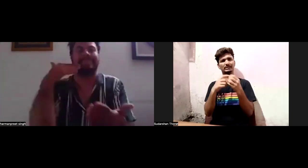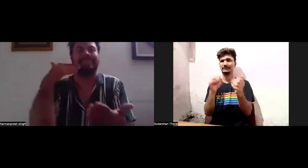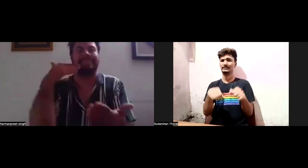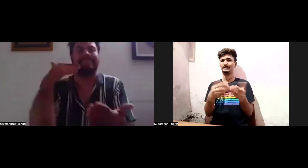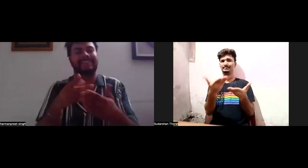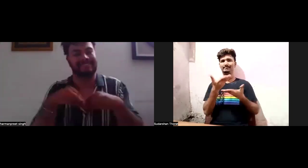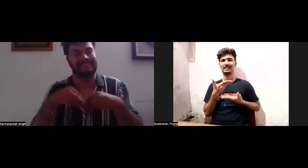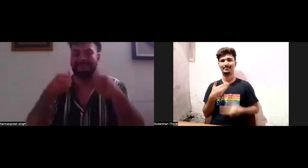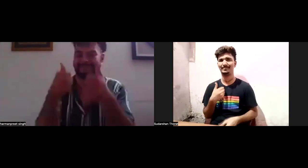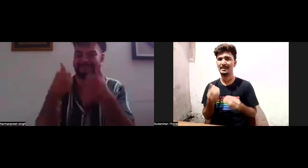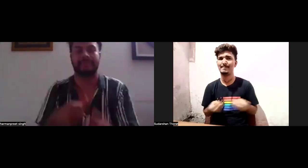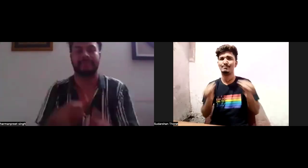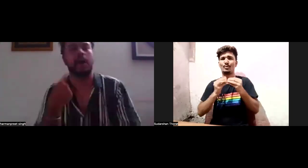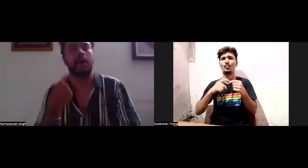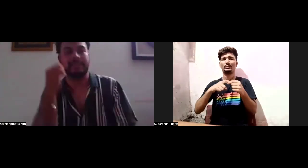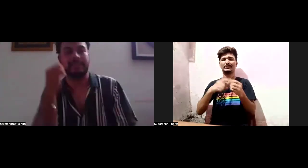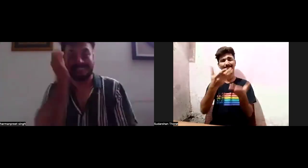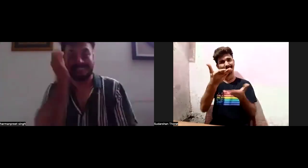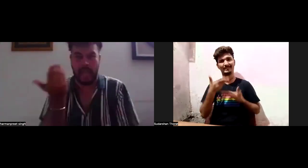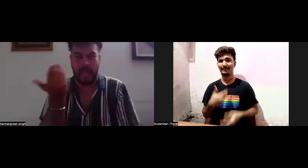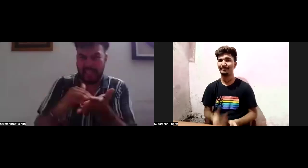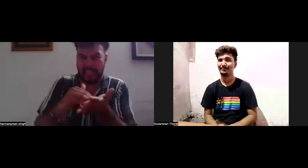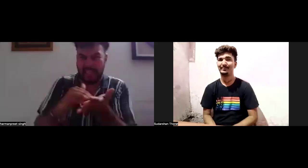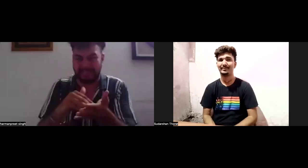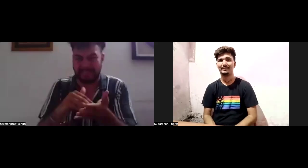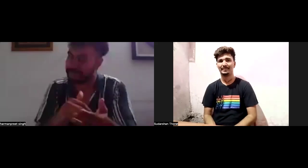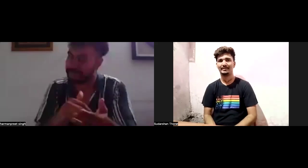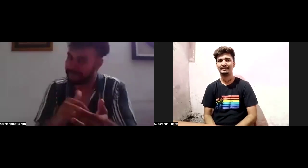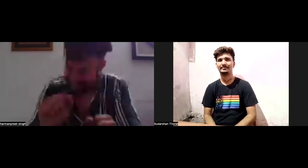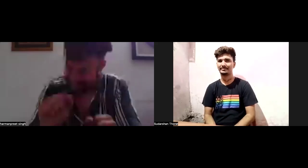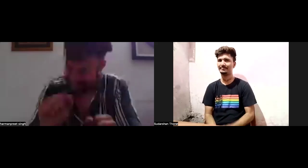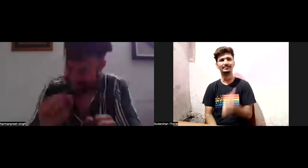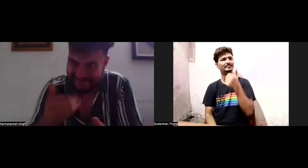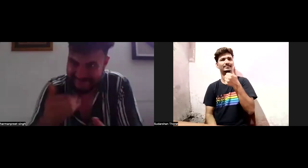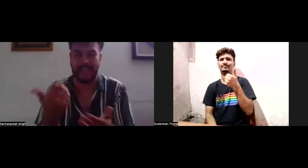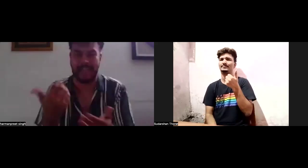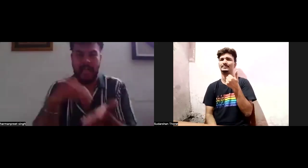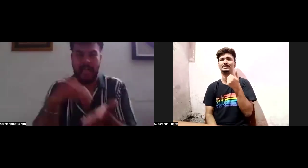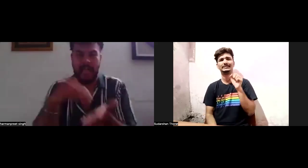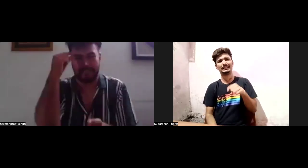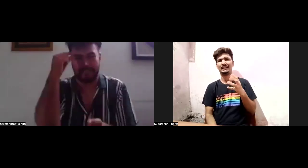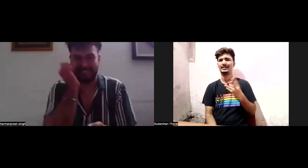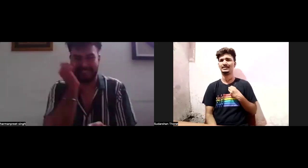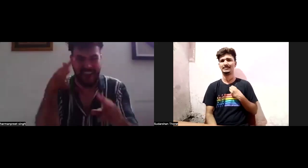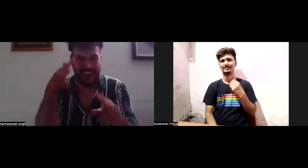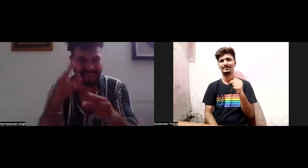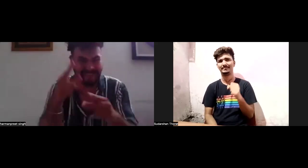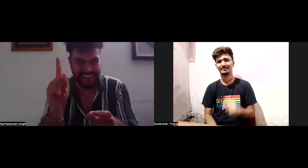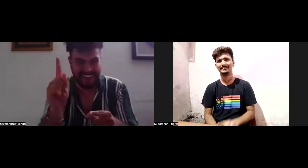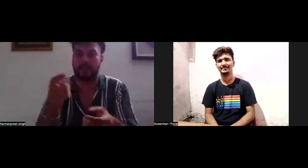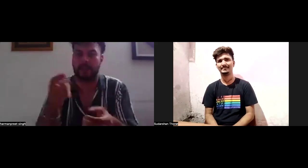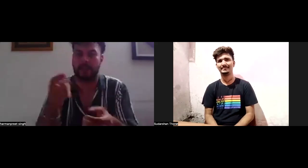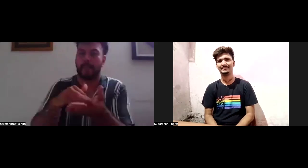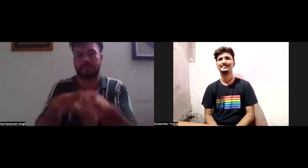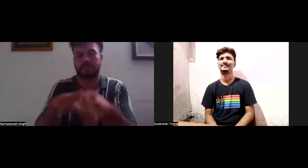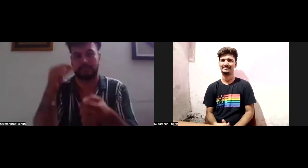Sudarshan, are you okay with some more questions which we have from the audience? Of course, sure. I'll be